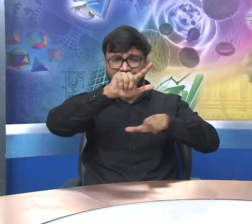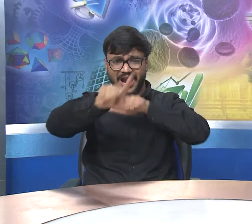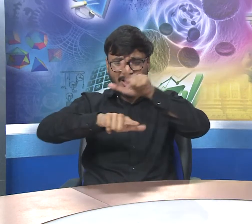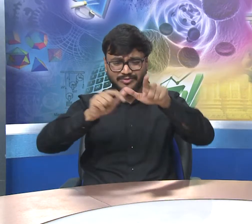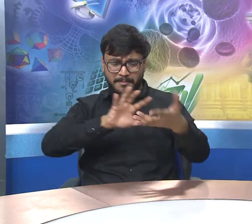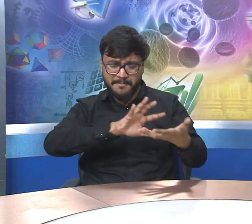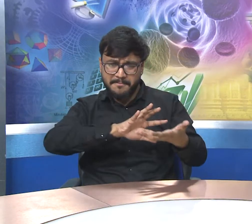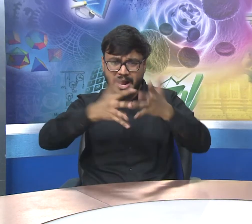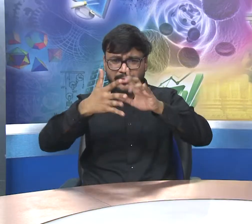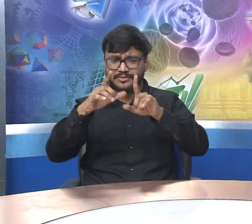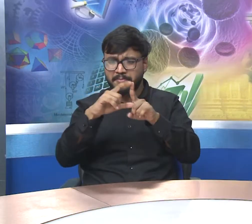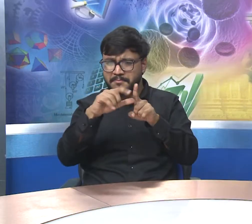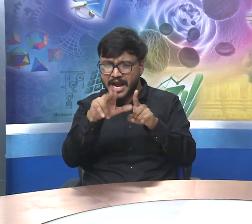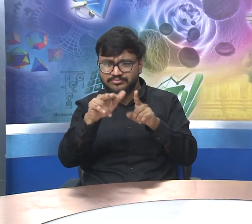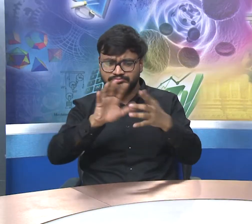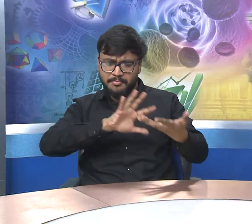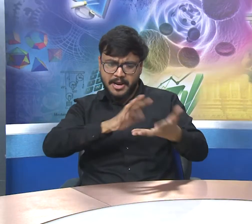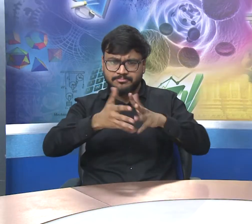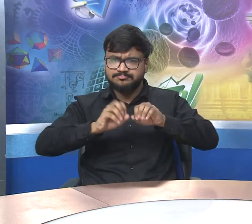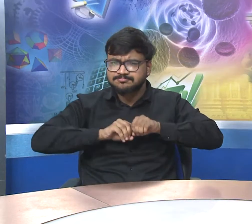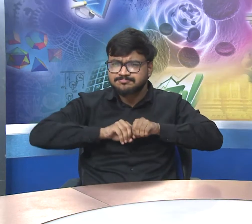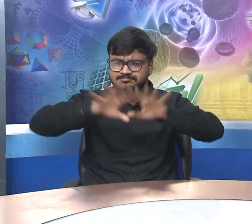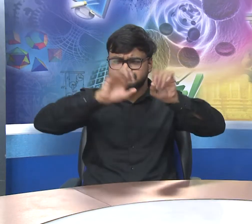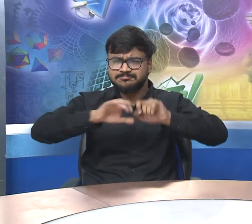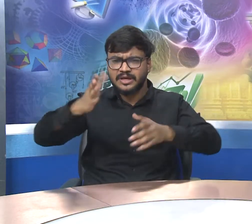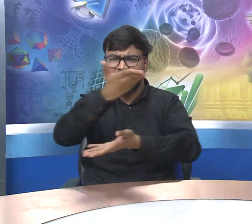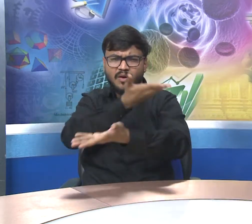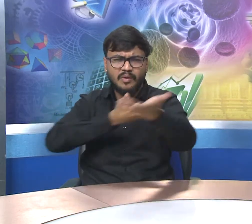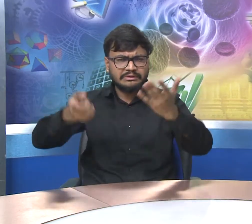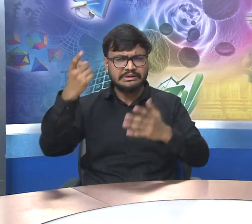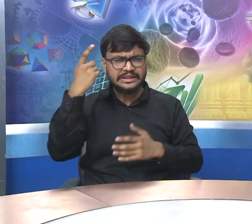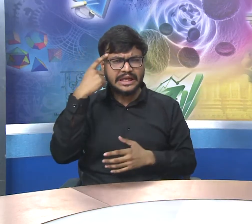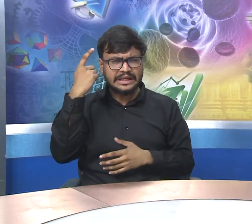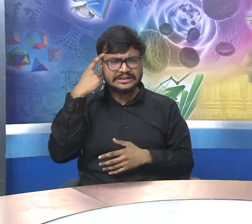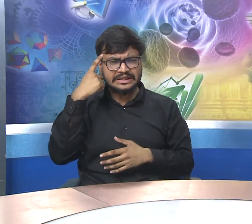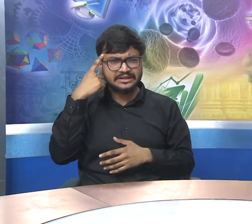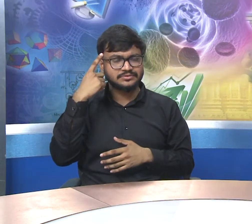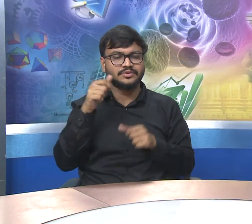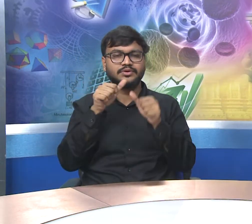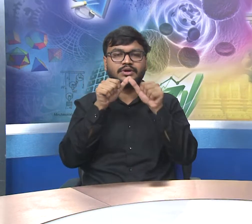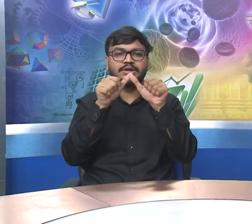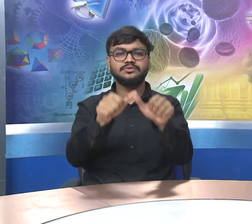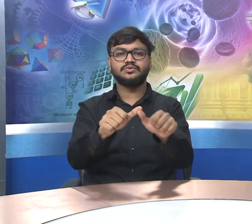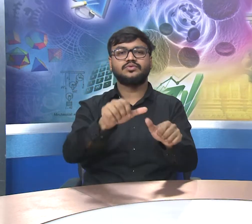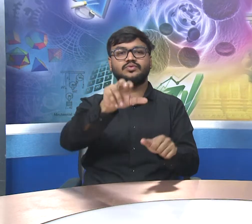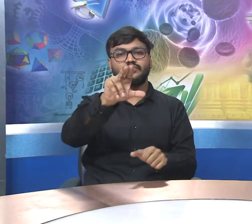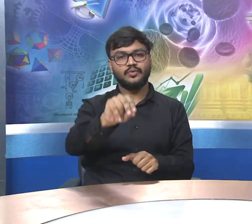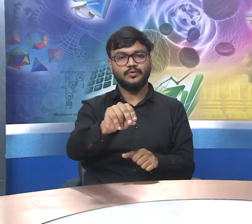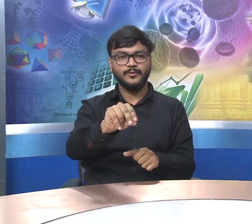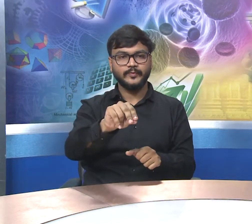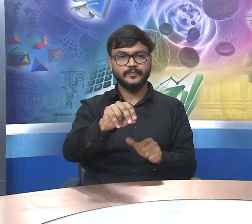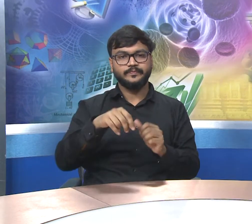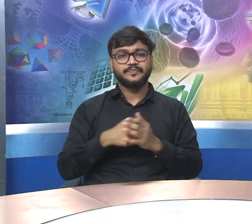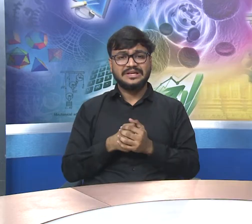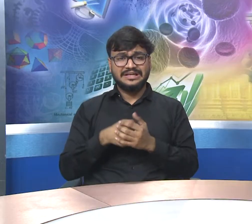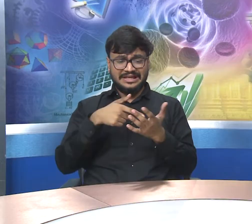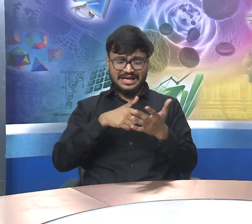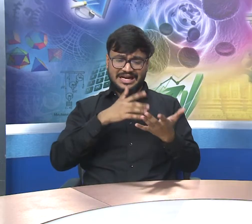Now the first question is, can we standardize a language by creating a dictionary? And the answer is no.